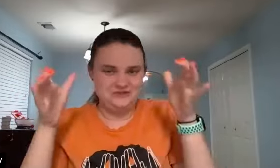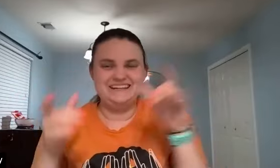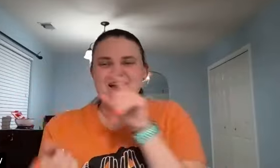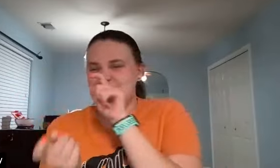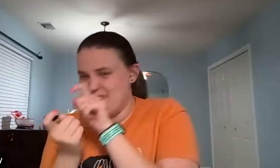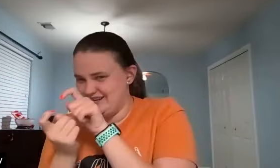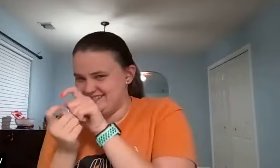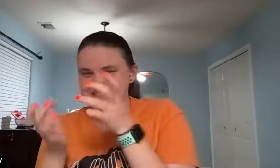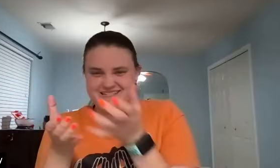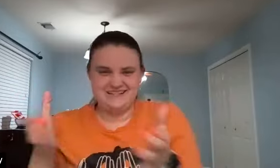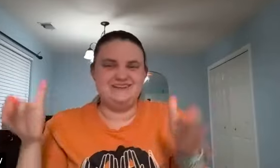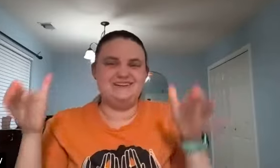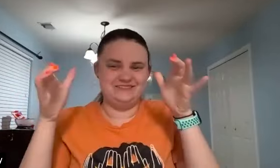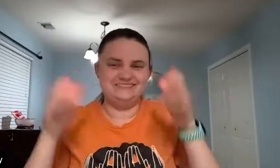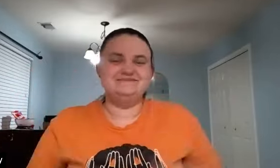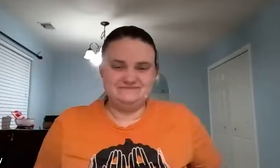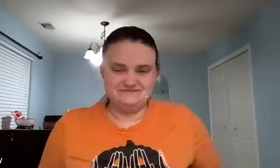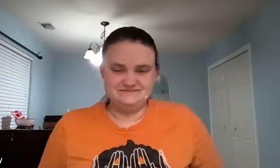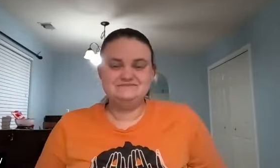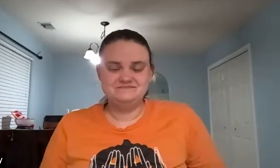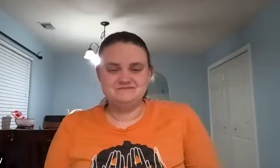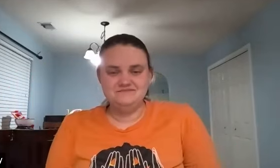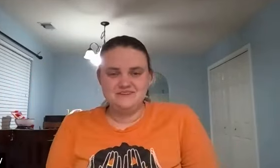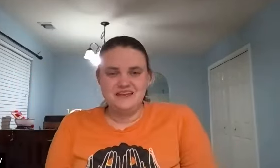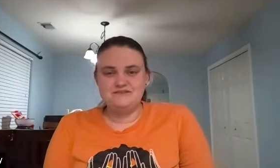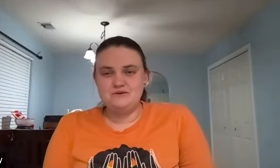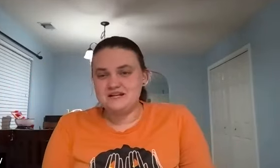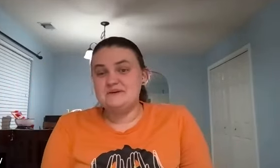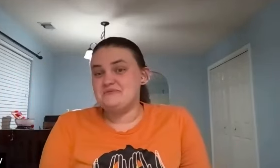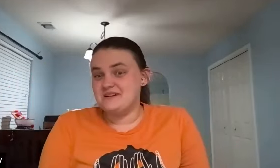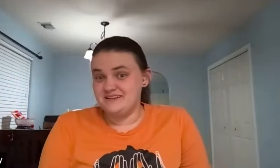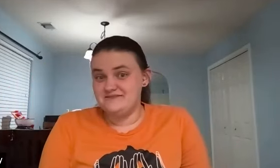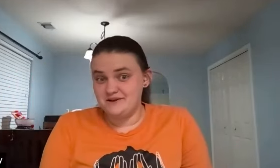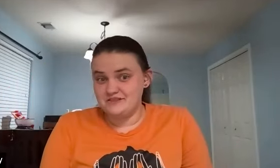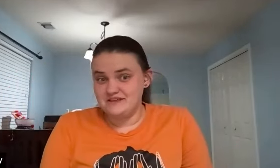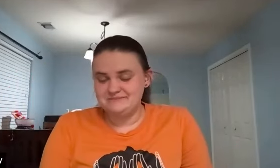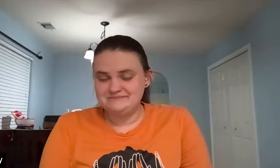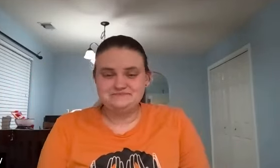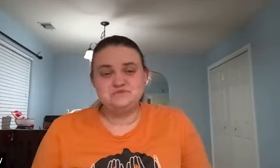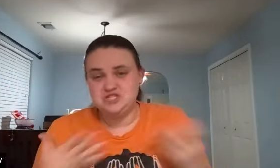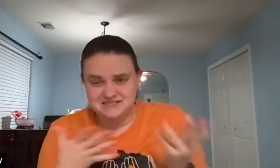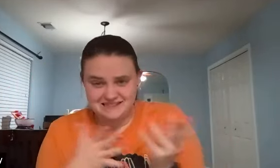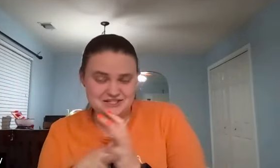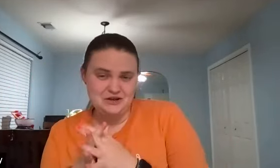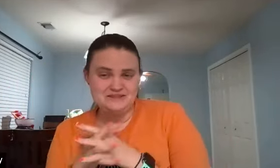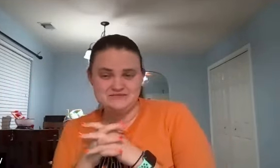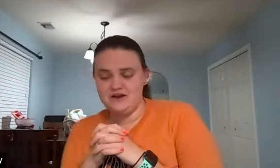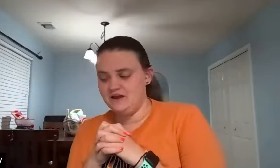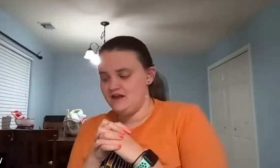cauldron. Yep, witch's cauldron. And if you wanted to be really fun with it, just because it's fun,